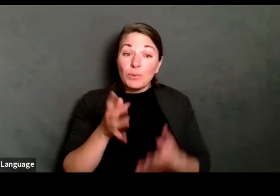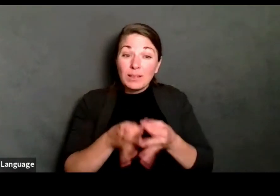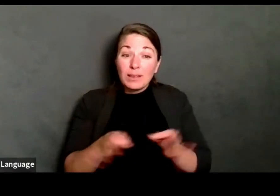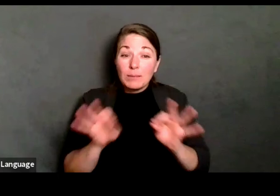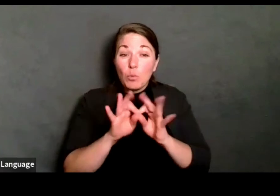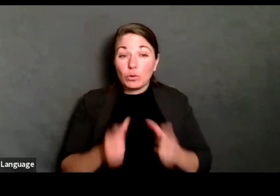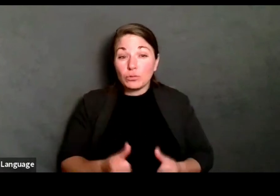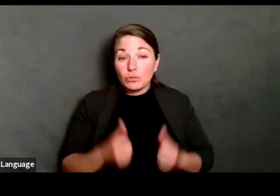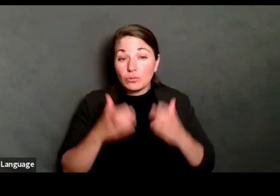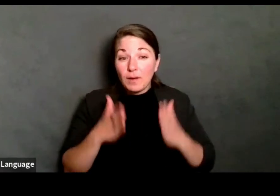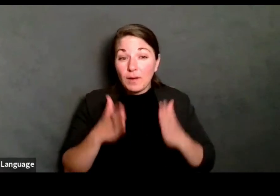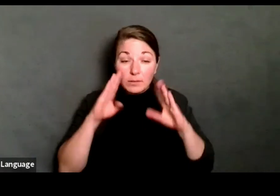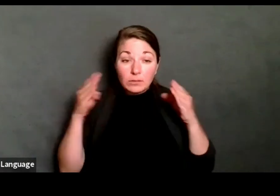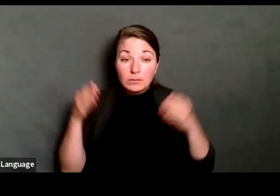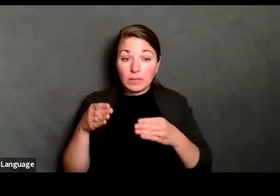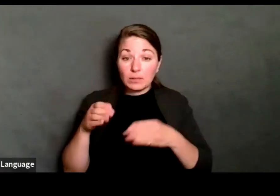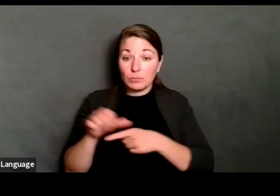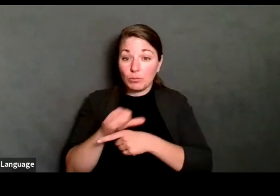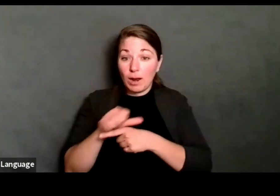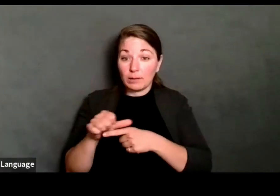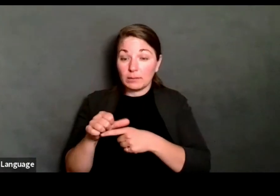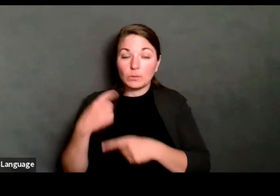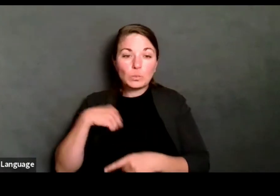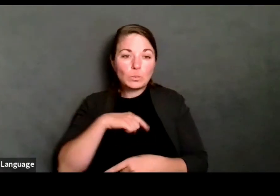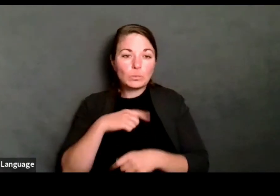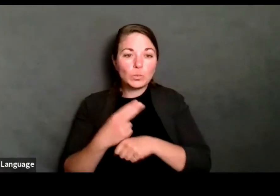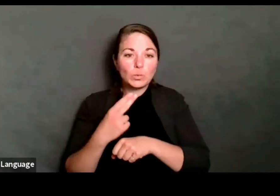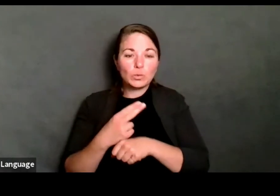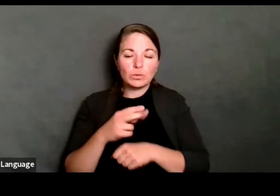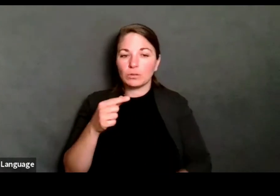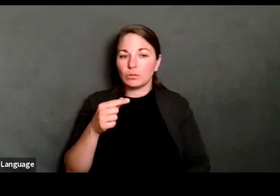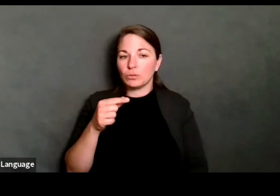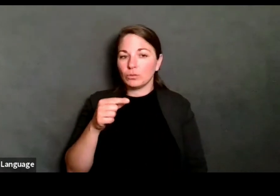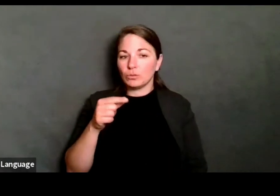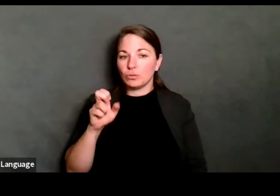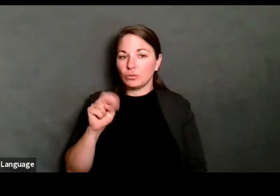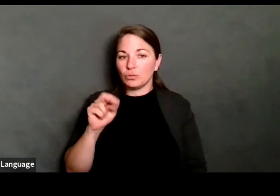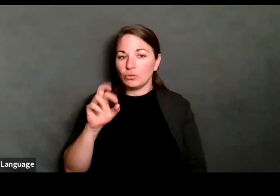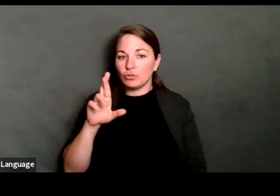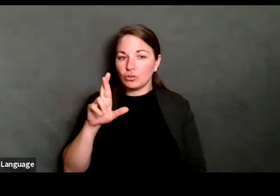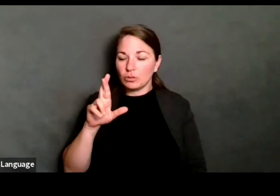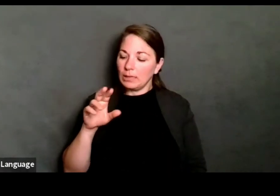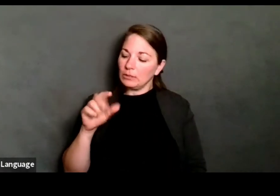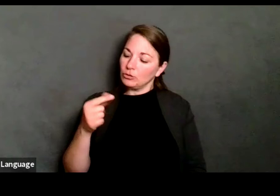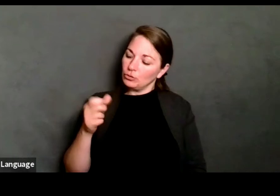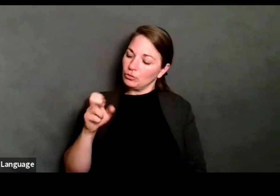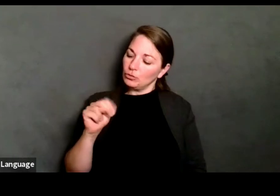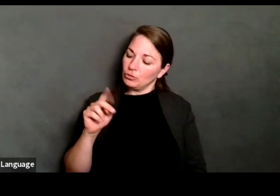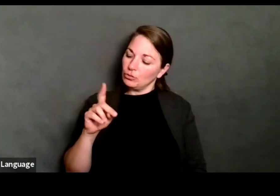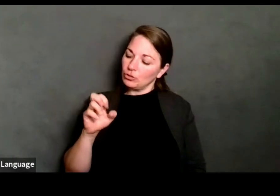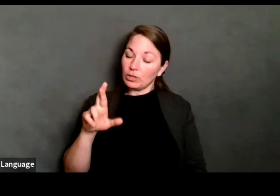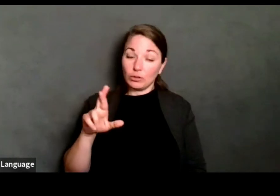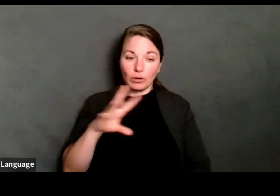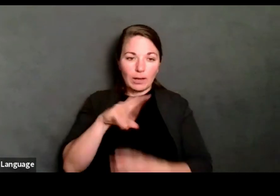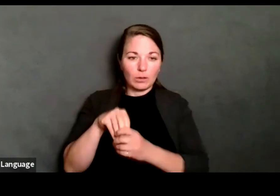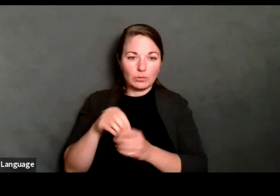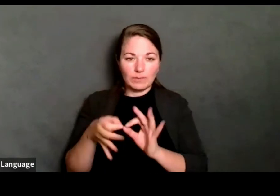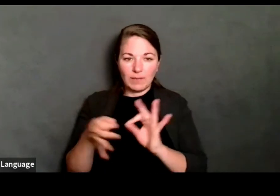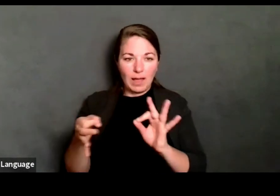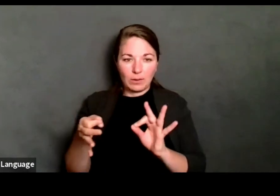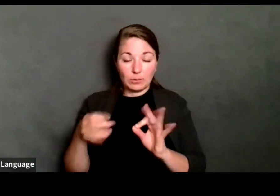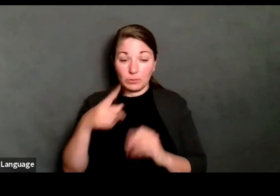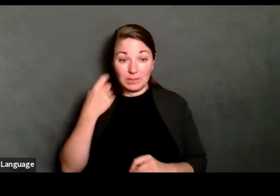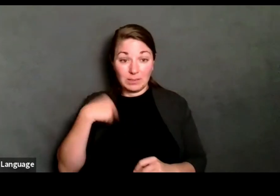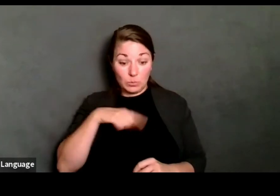important survivor-centered practice here is to use gender-inclusive language, because we cannot assume anything about a person's identities based